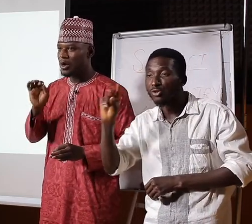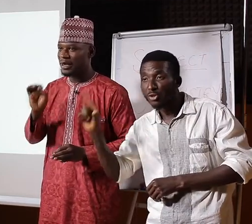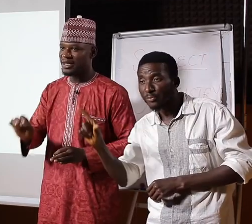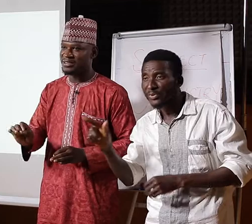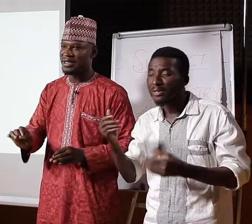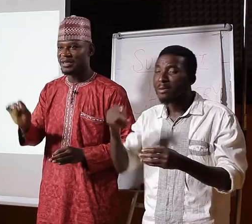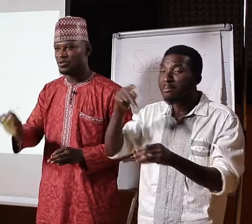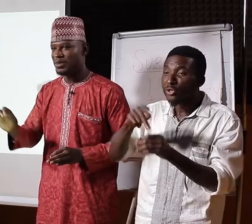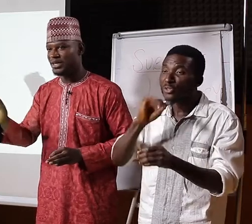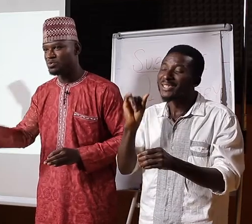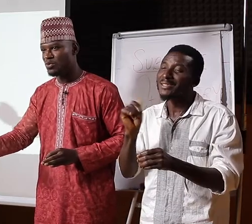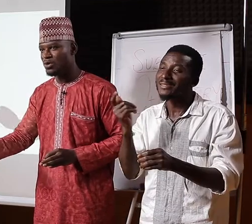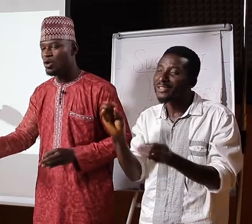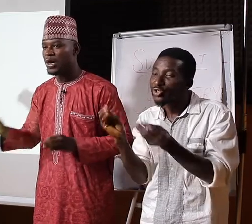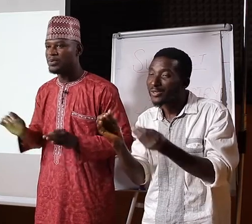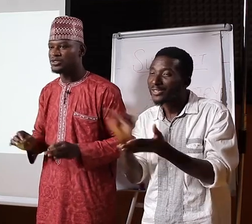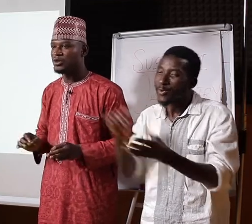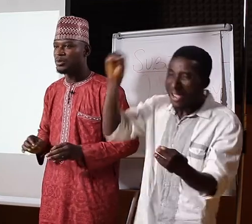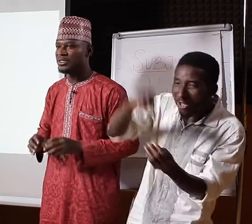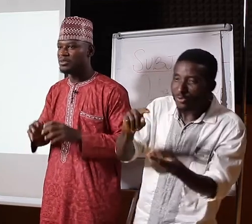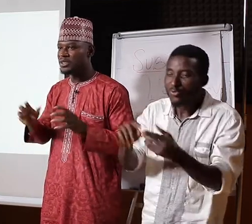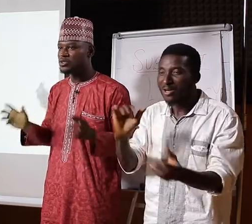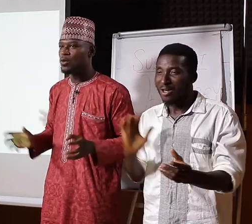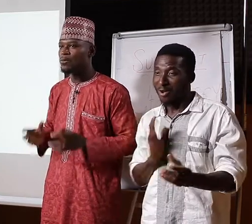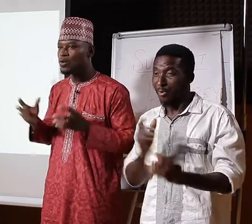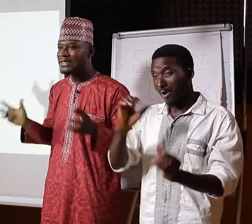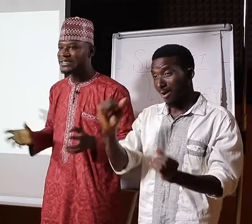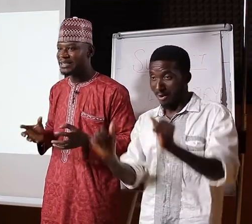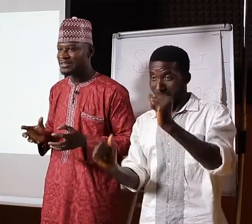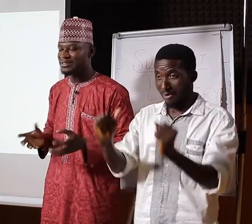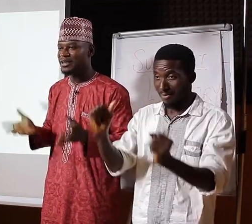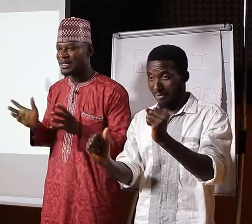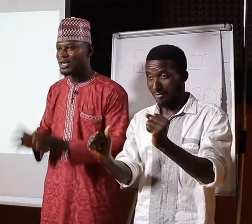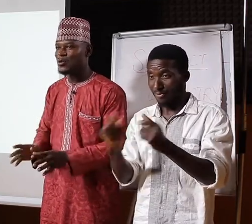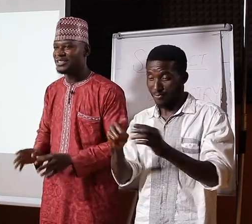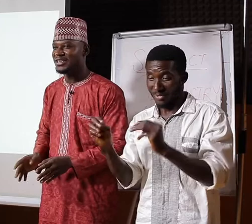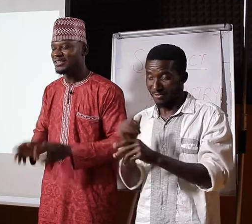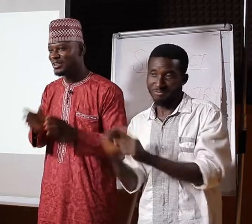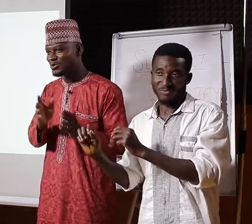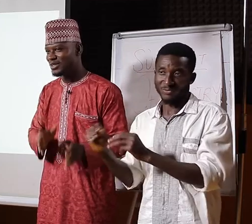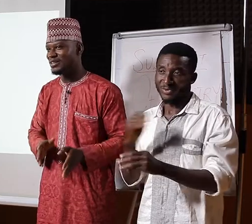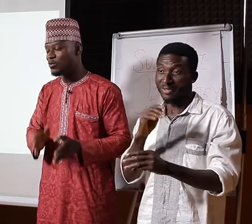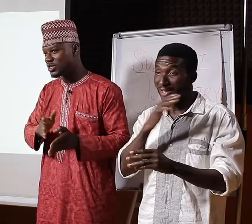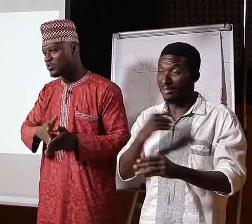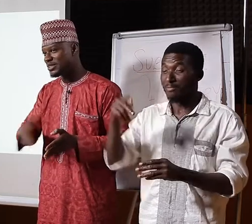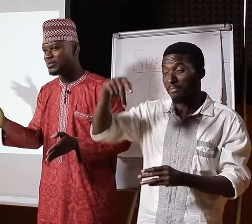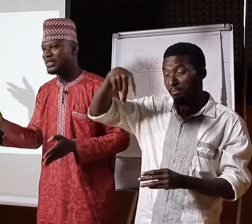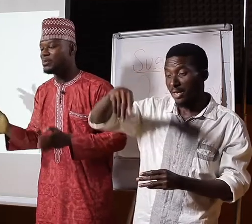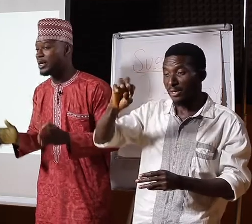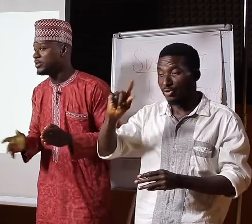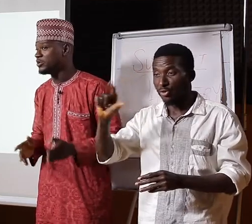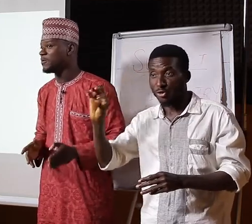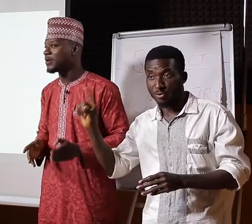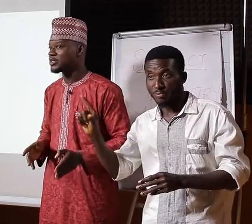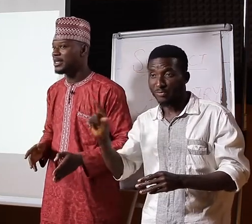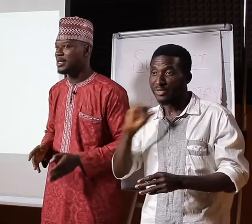add to our cars and it will make it move, while petroleum is the mixture of all these gases that are contained together, which we separate them